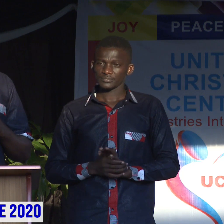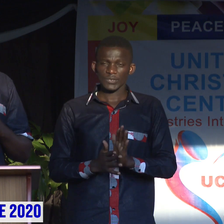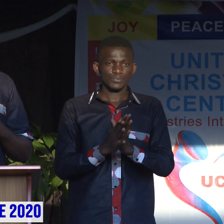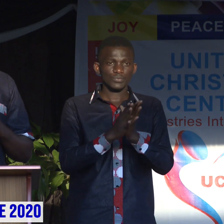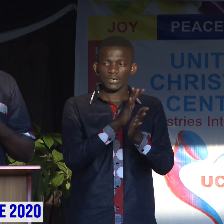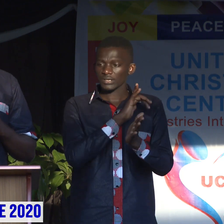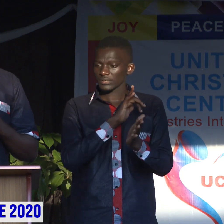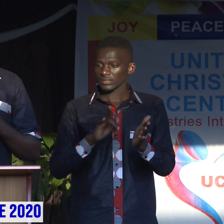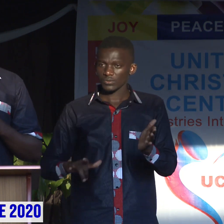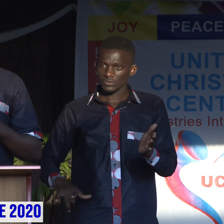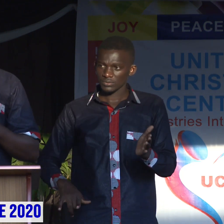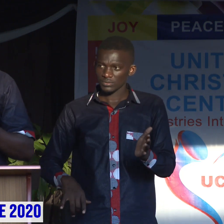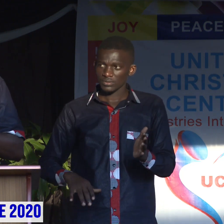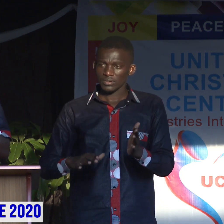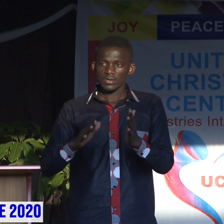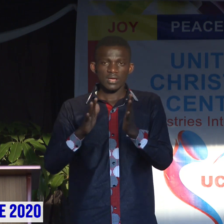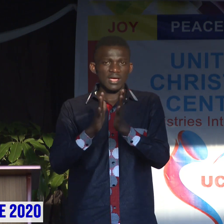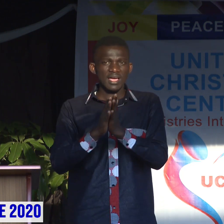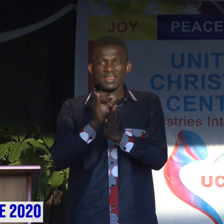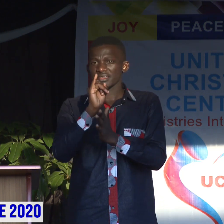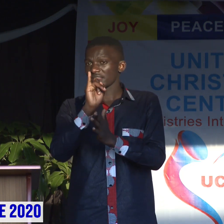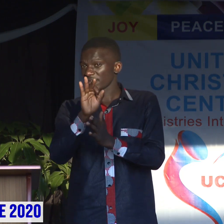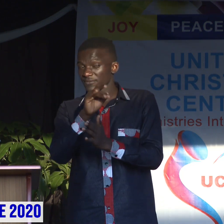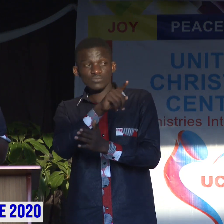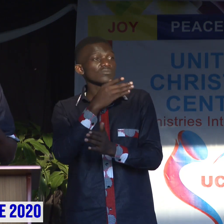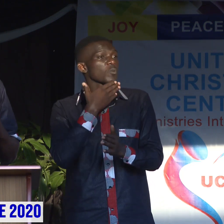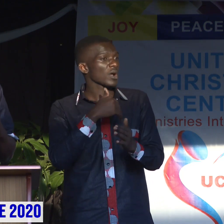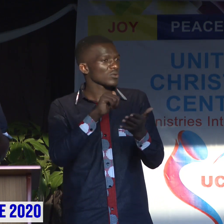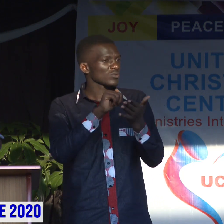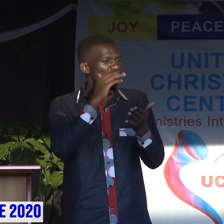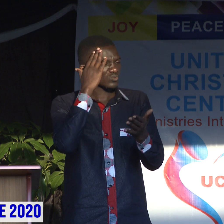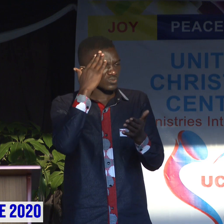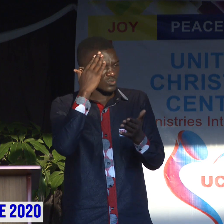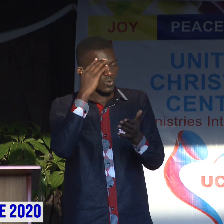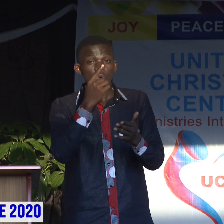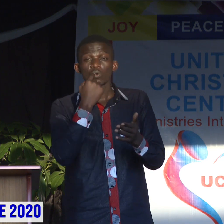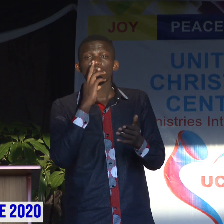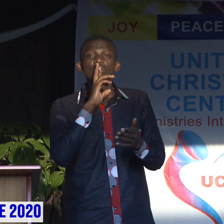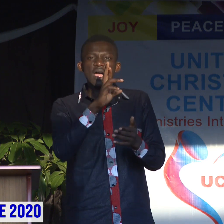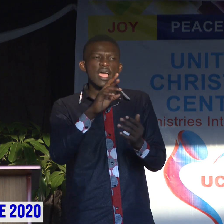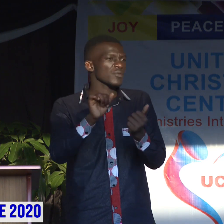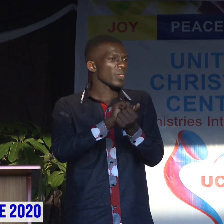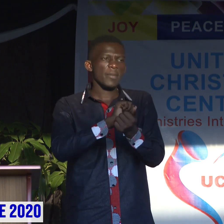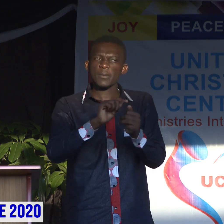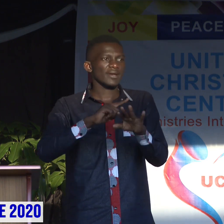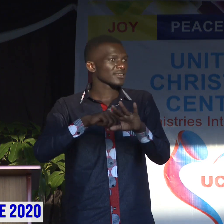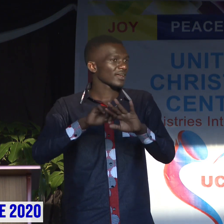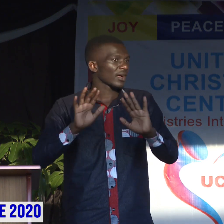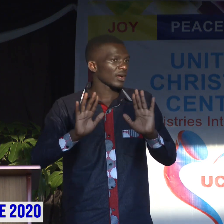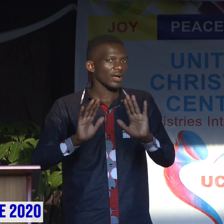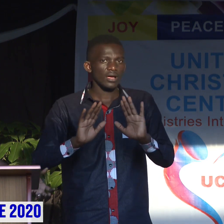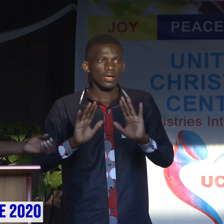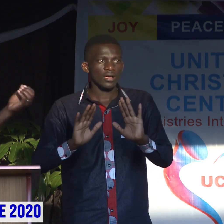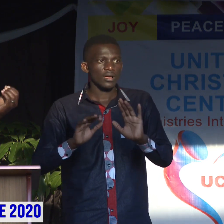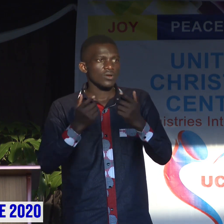Praise the Lord. Mukama yebazi. And if we want to know who you are, edabwe twatwagala okutegeera, we don't need to waste a lot of time. Tetwetaga kuona na